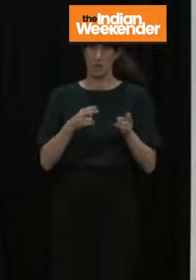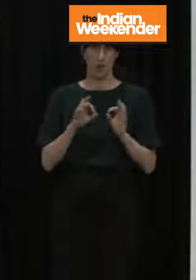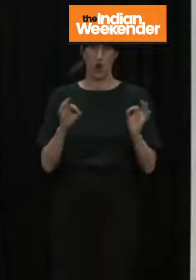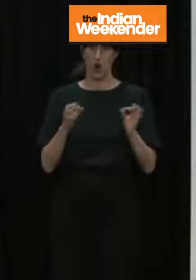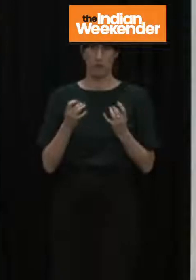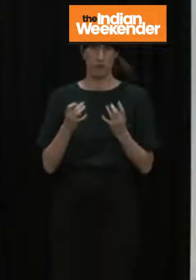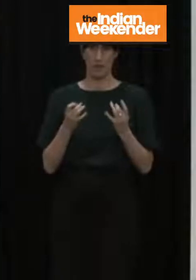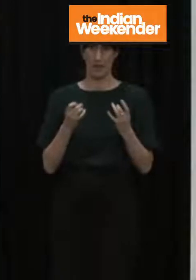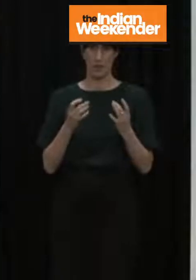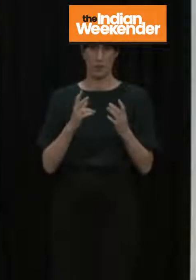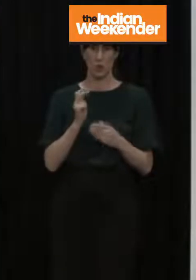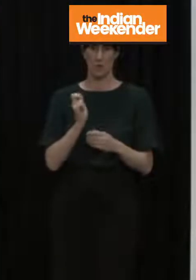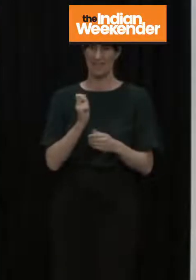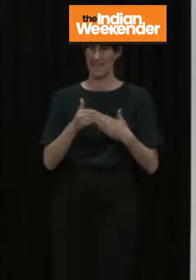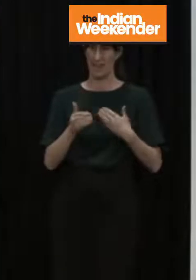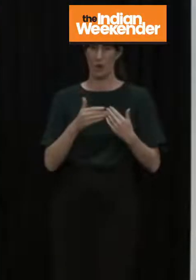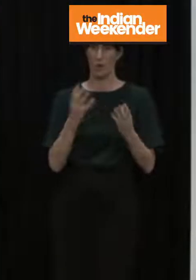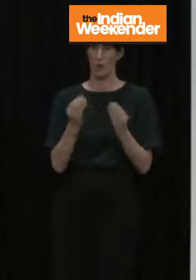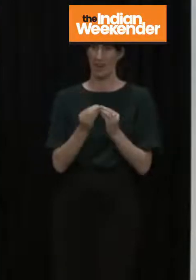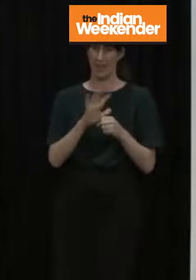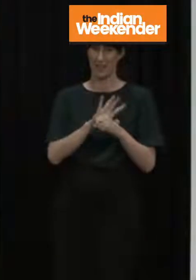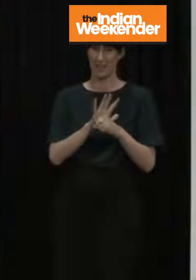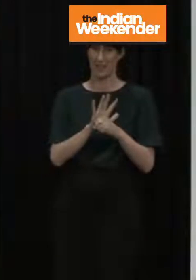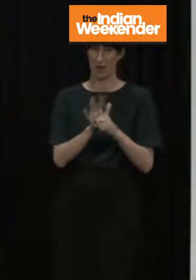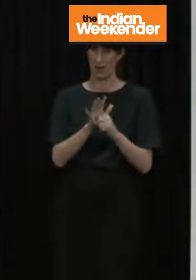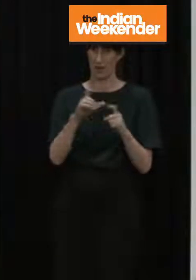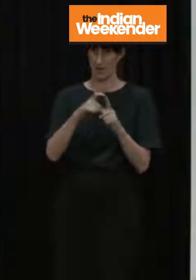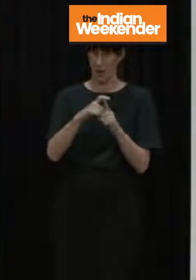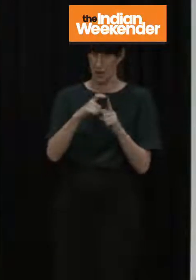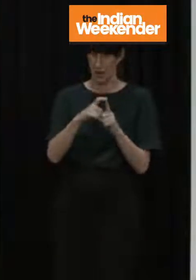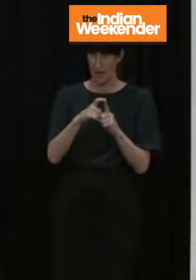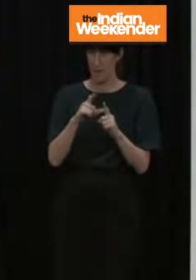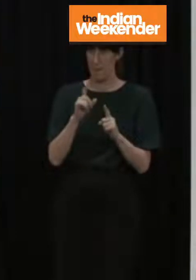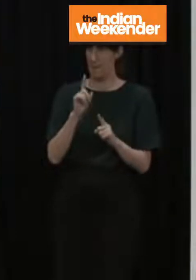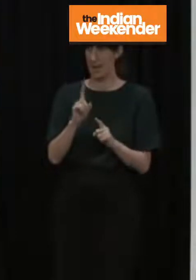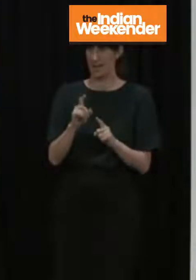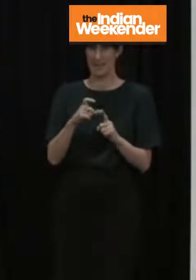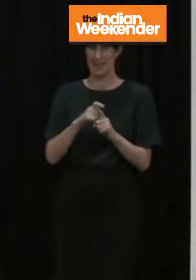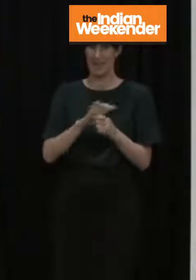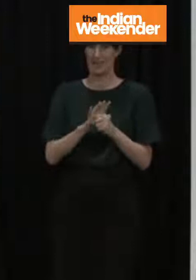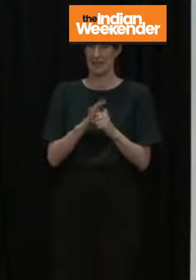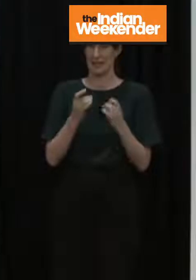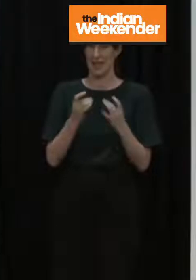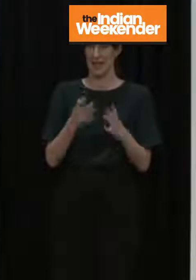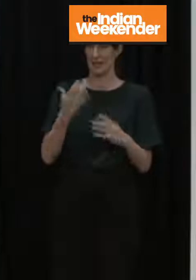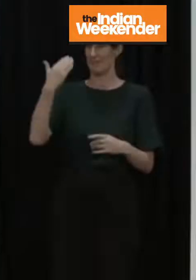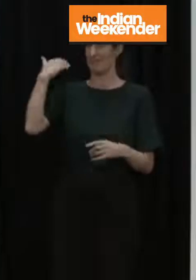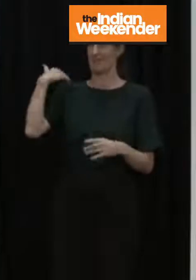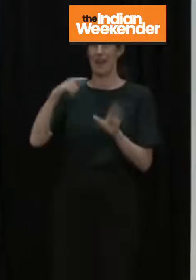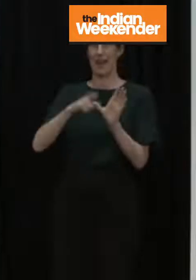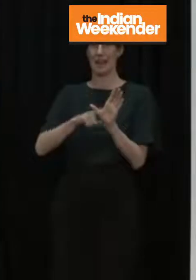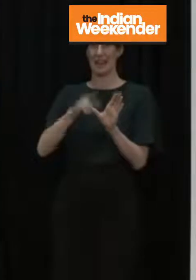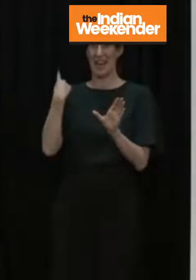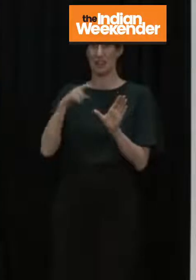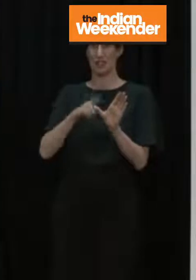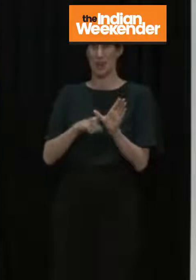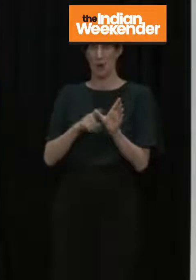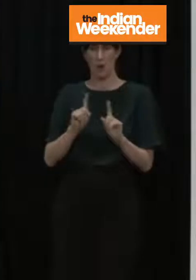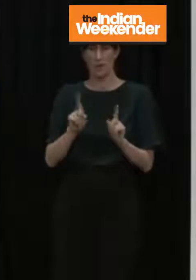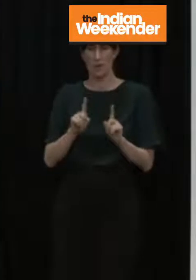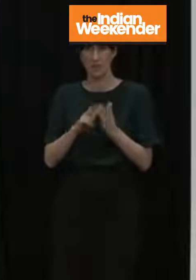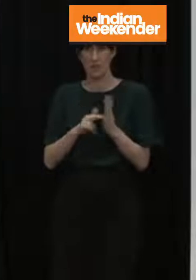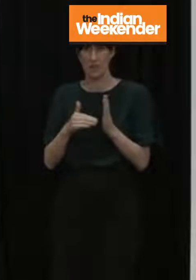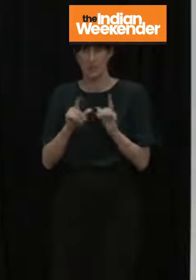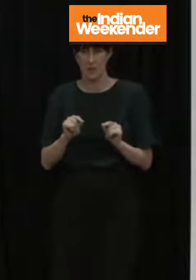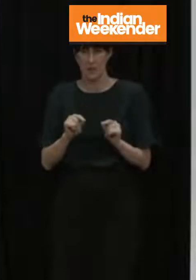world last December. What were you doing that entire time to prepare? Well, the health system's been both dealing with COVID and preparing